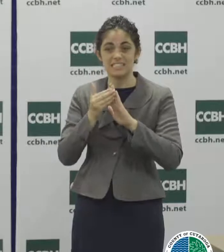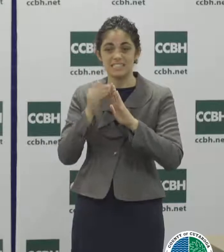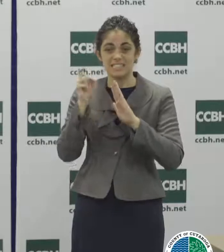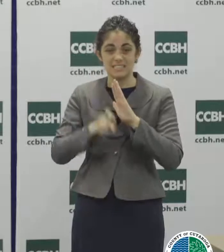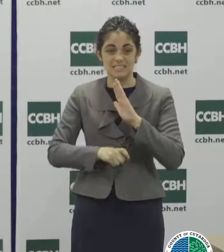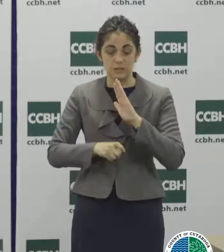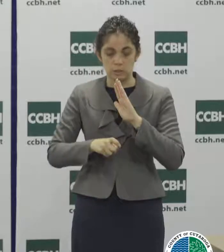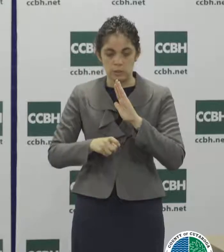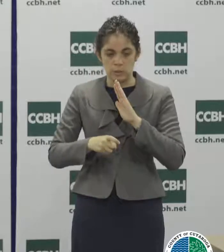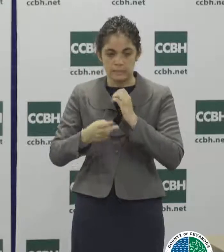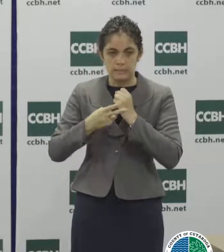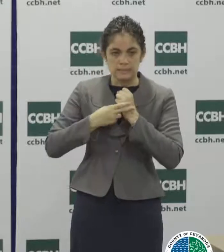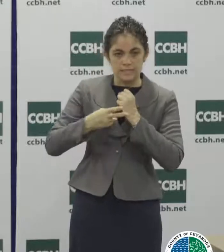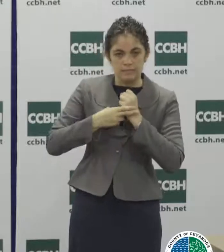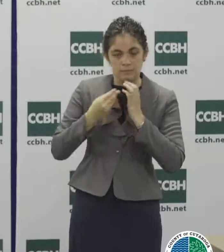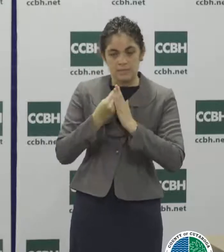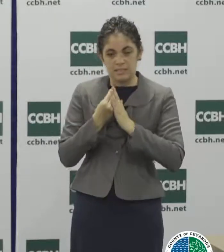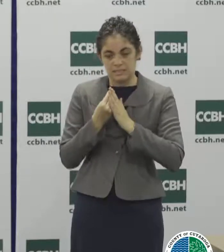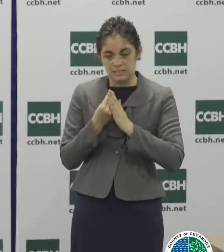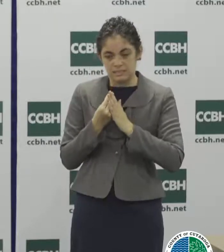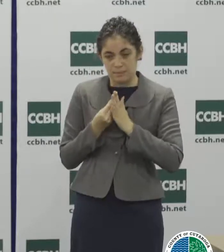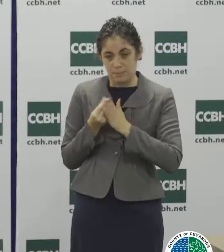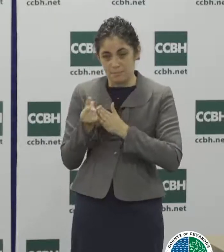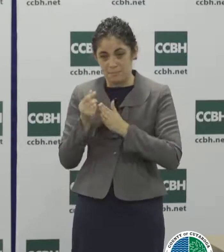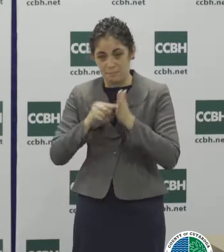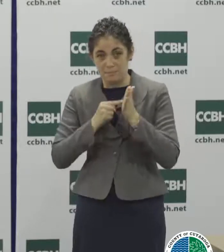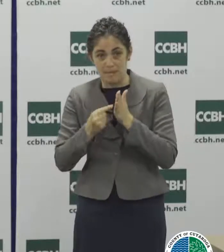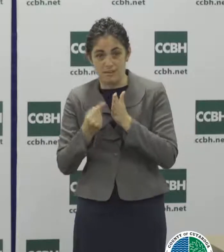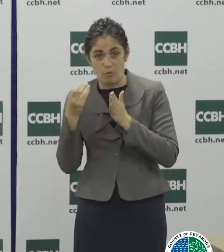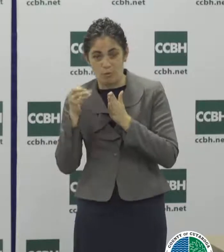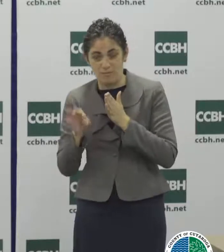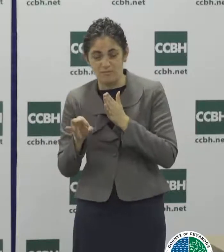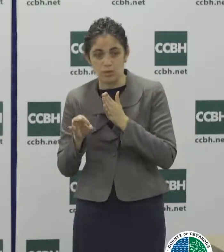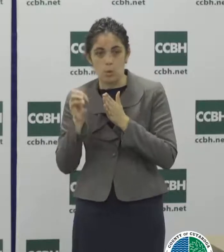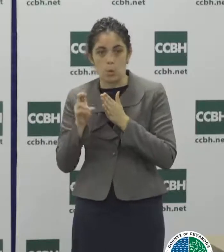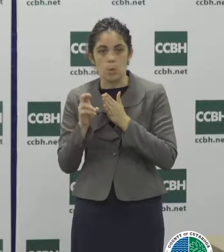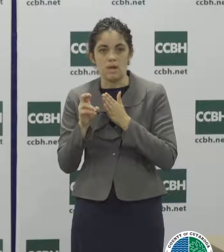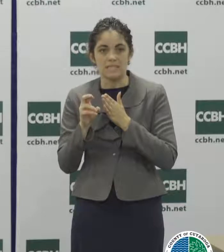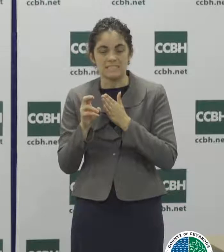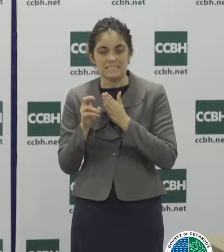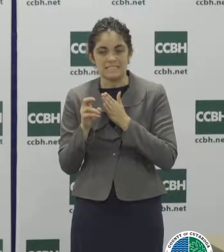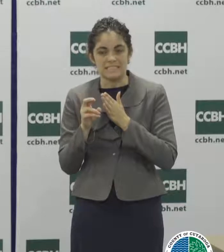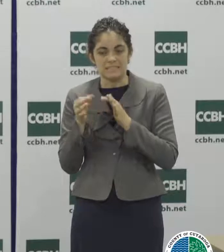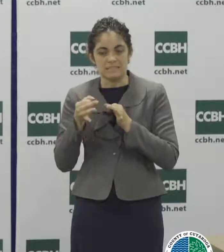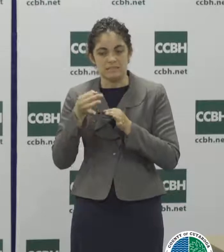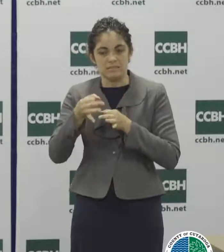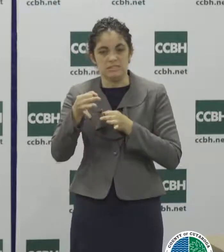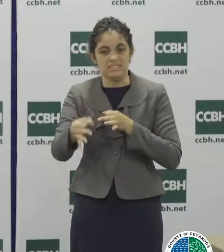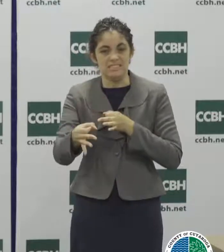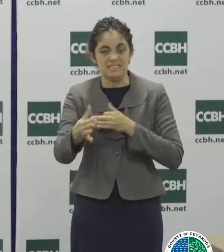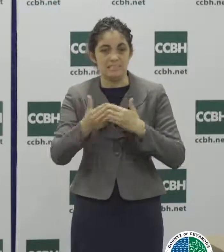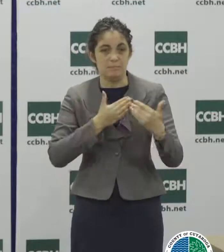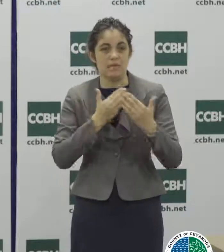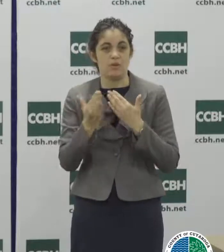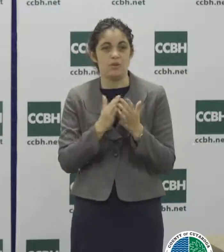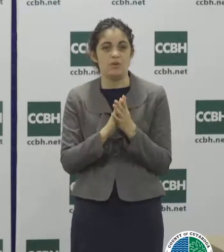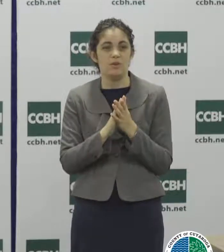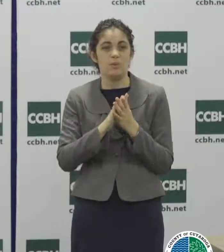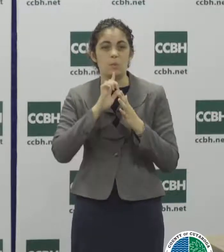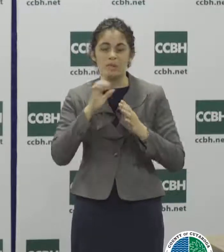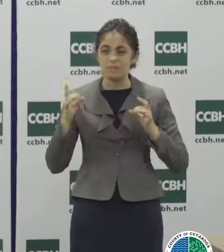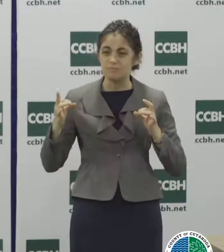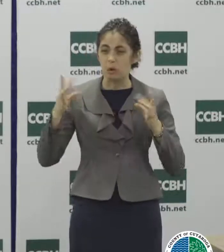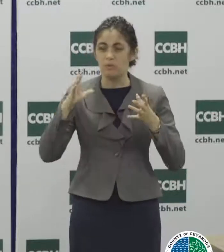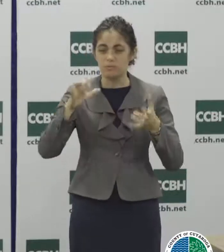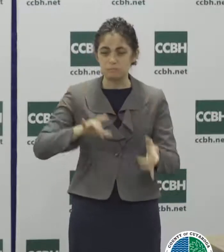go into their reserves to pay off the note or default. And in either case, it could be a